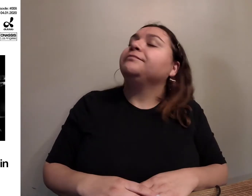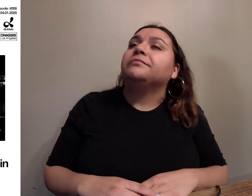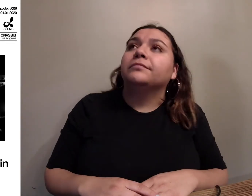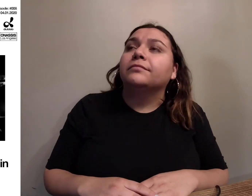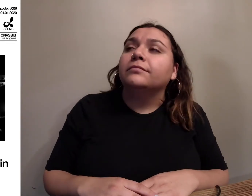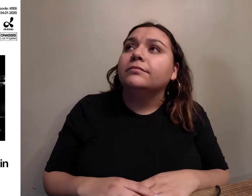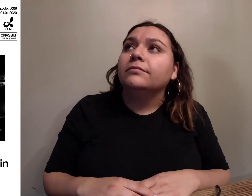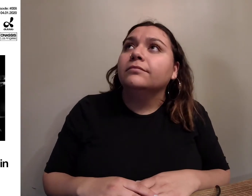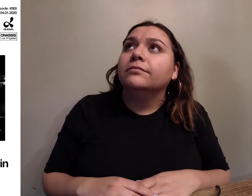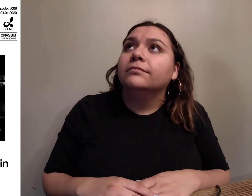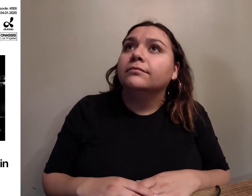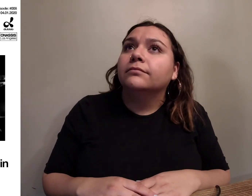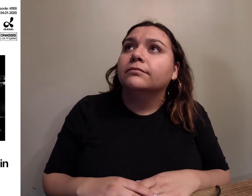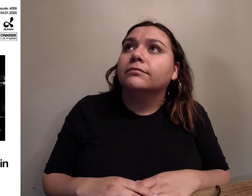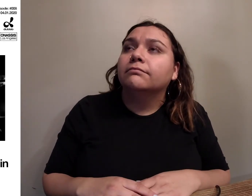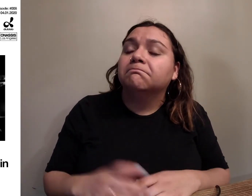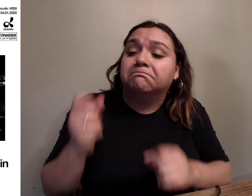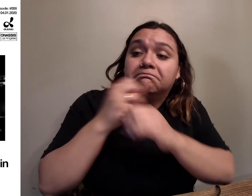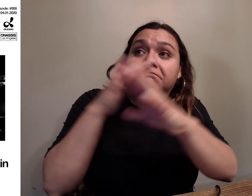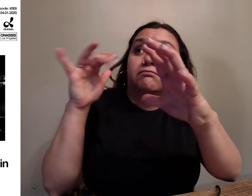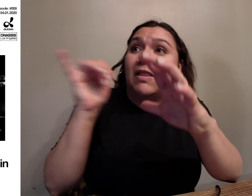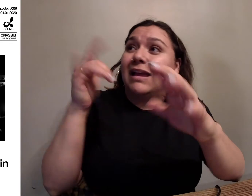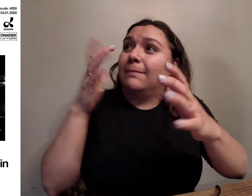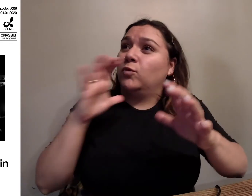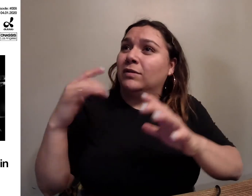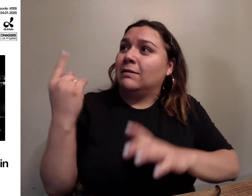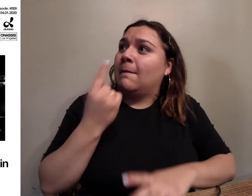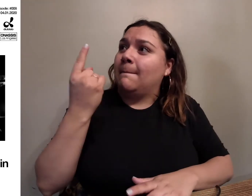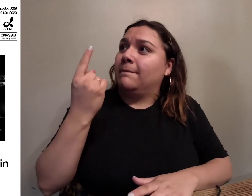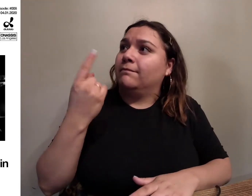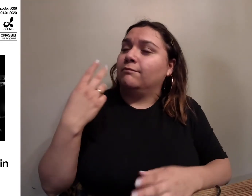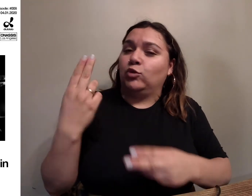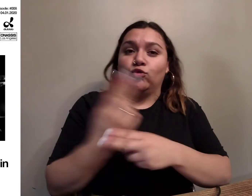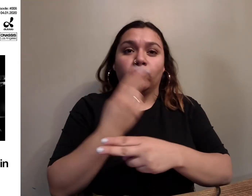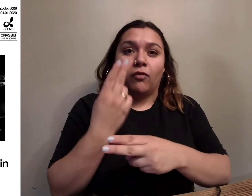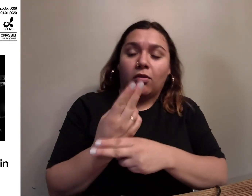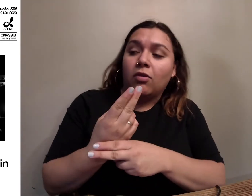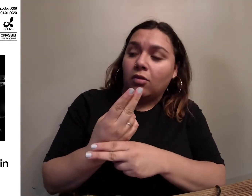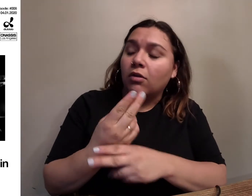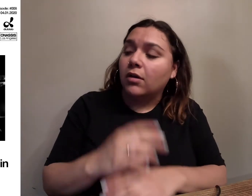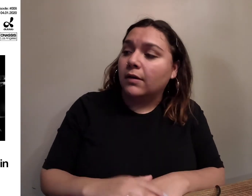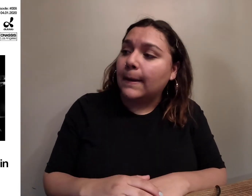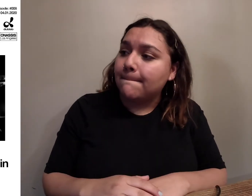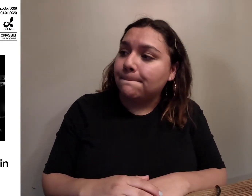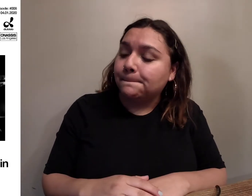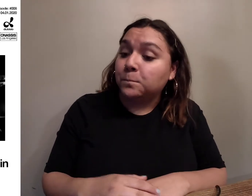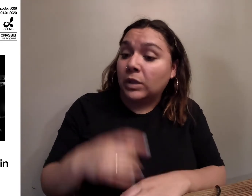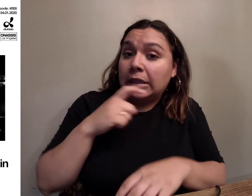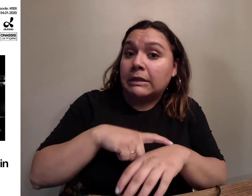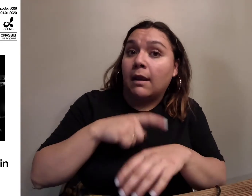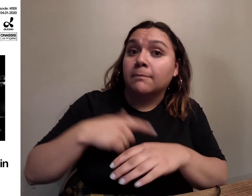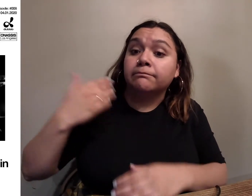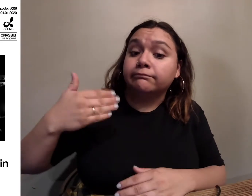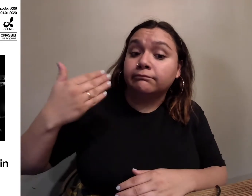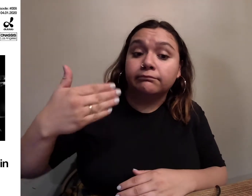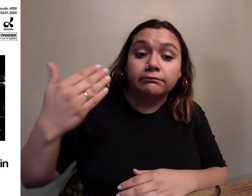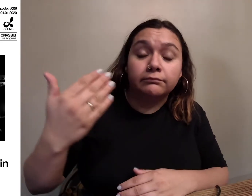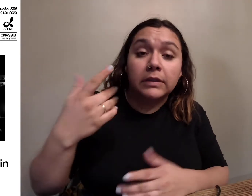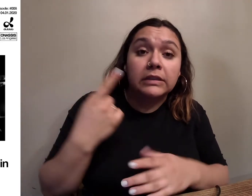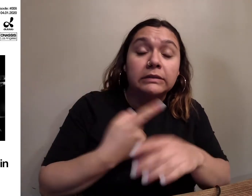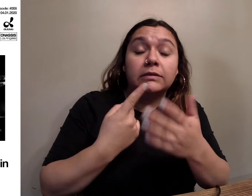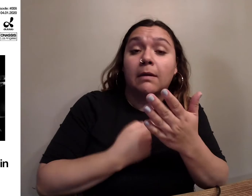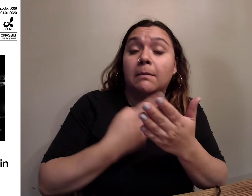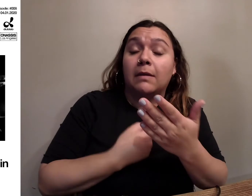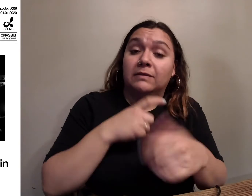I'm busy and doing something useful, and the time passes or doesn't pass, and